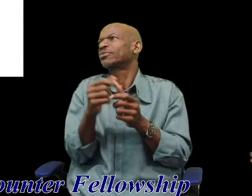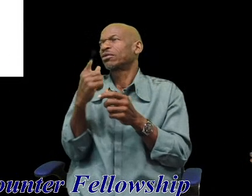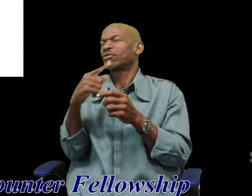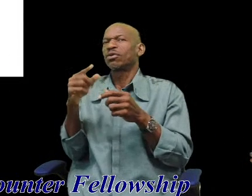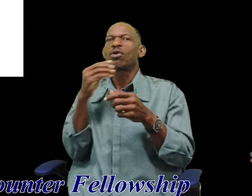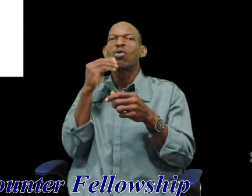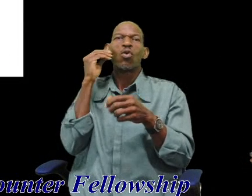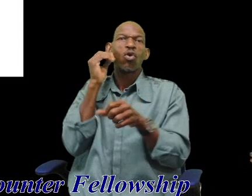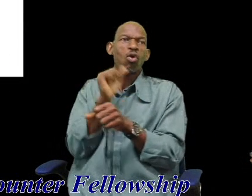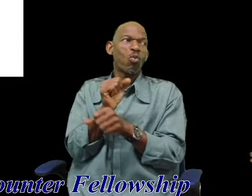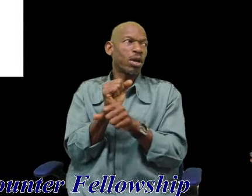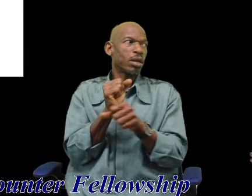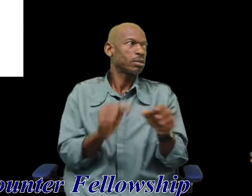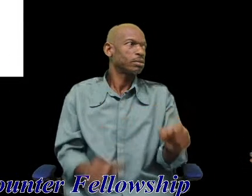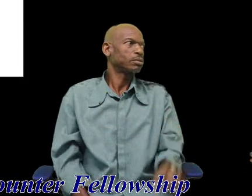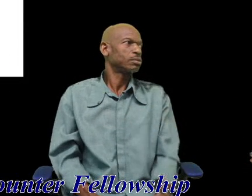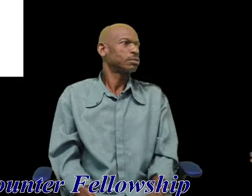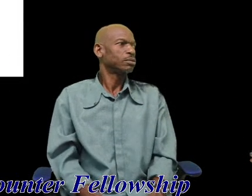quickly.